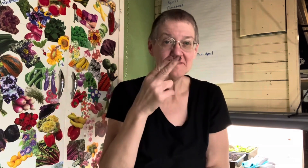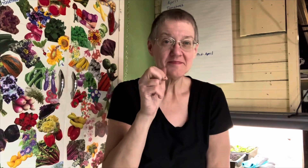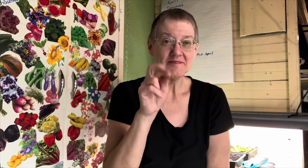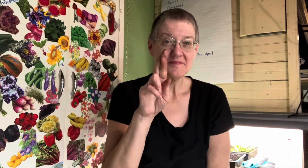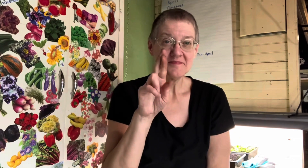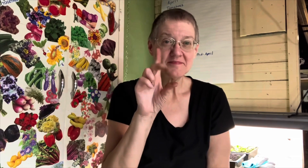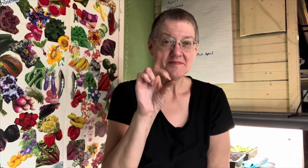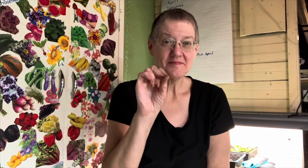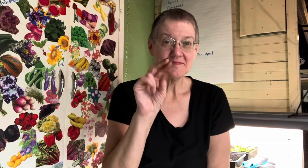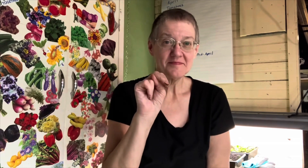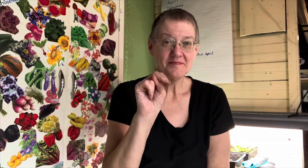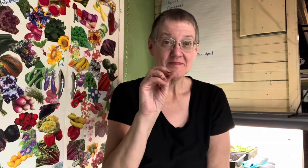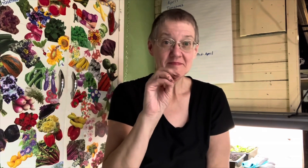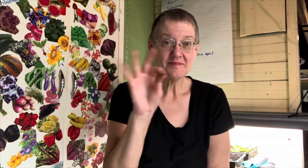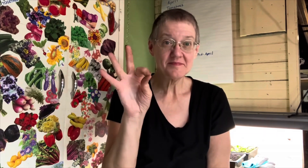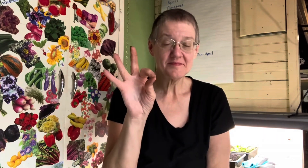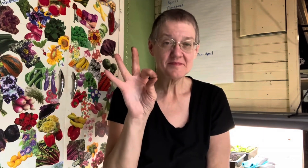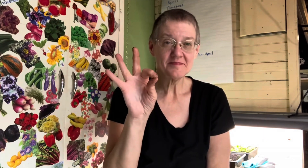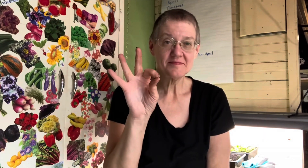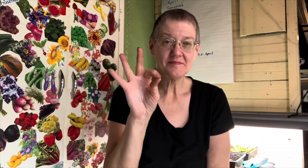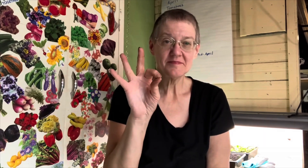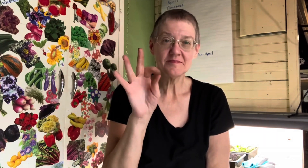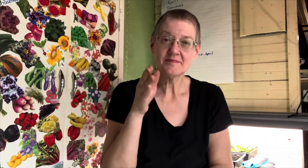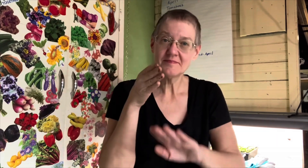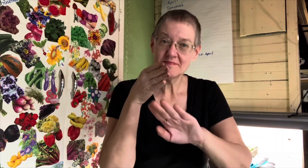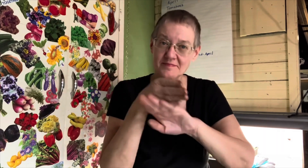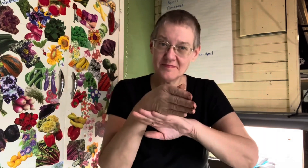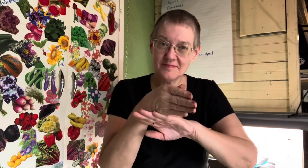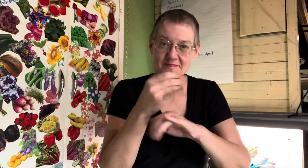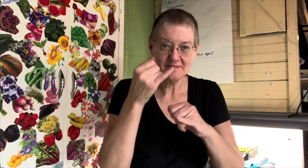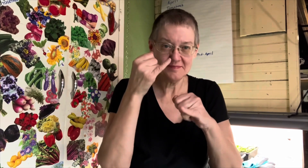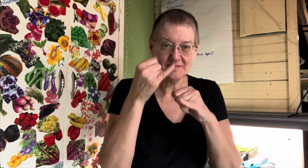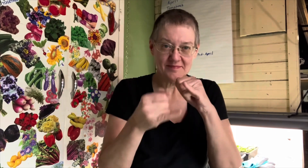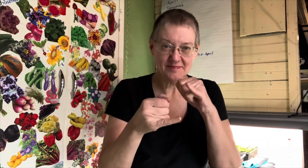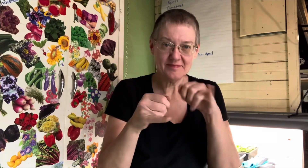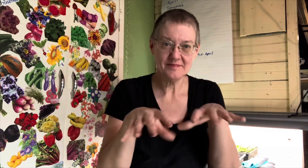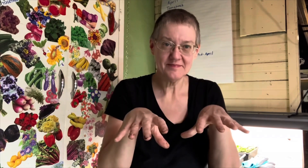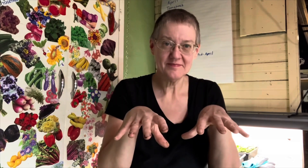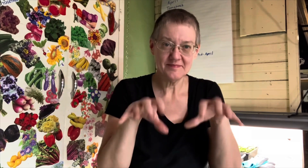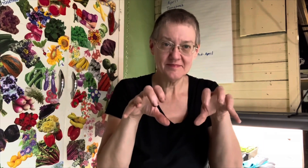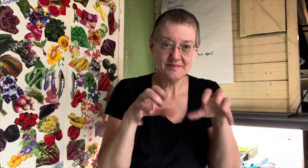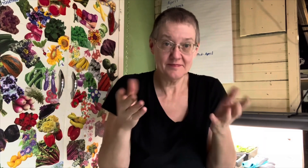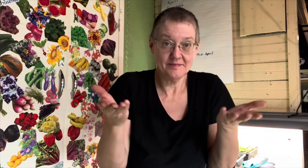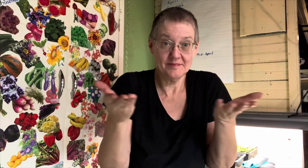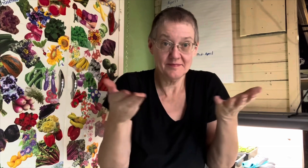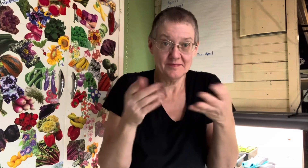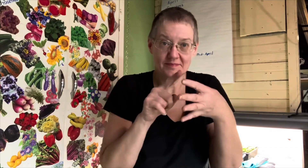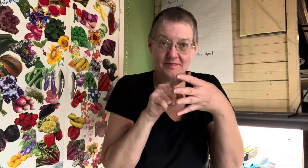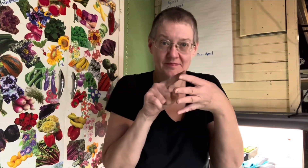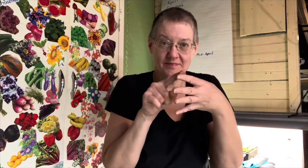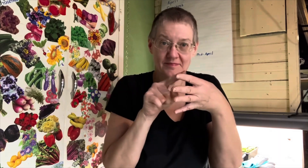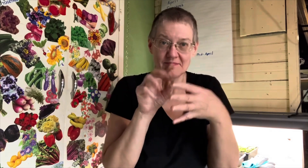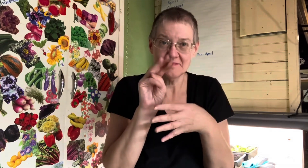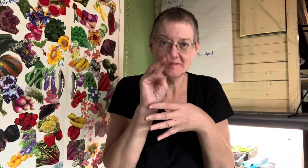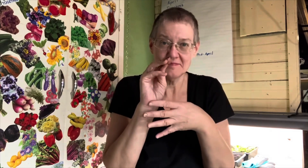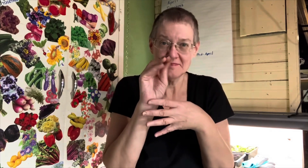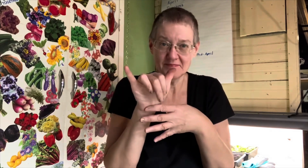start hardening off after our last freeze. Here, that means early